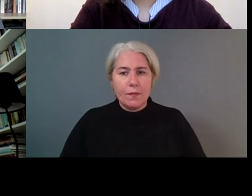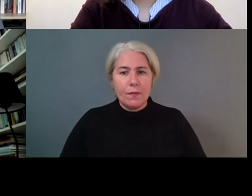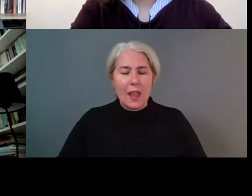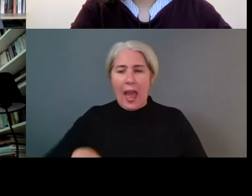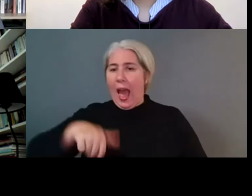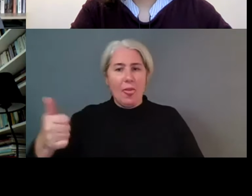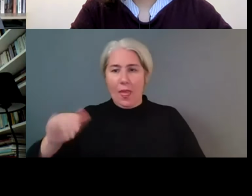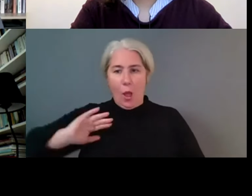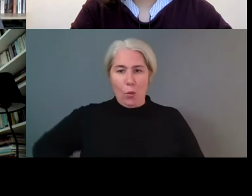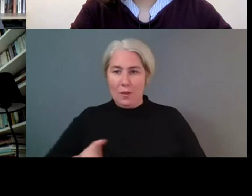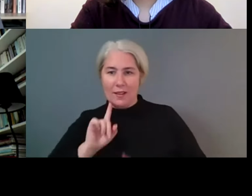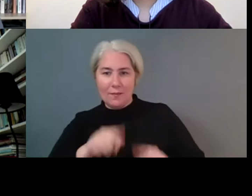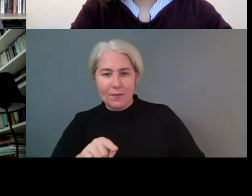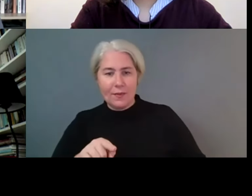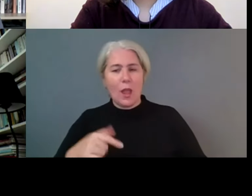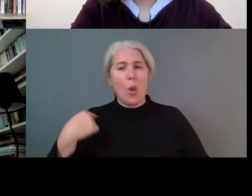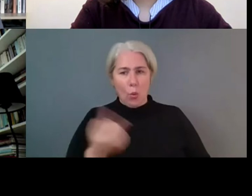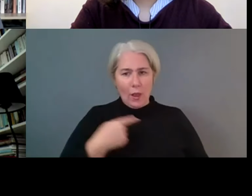psychosocial problems,